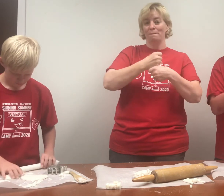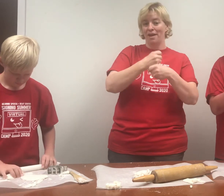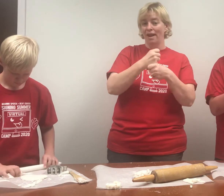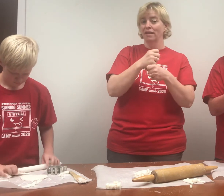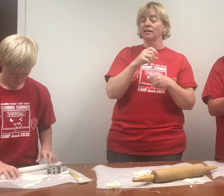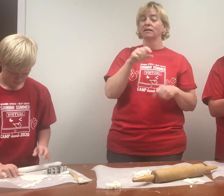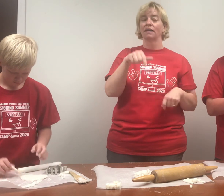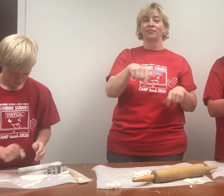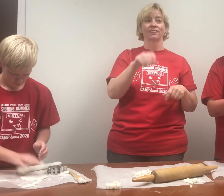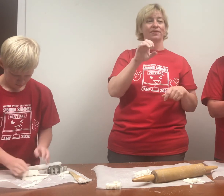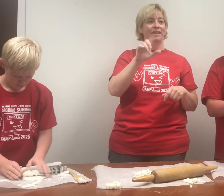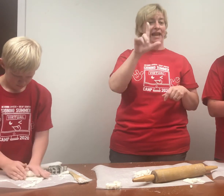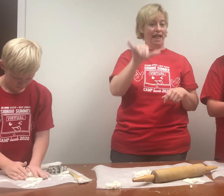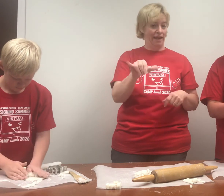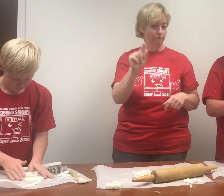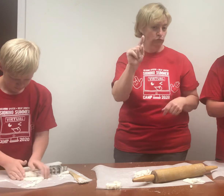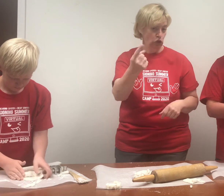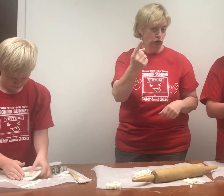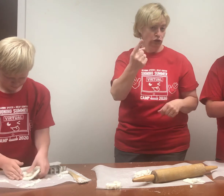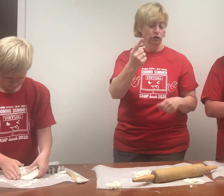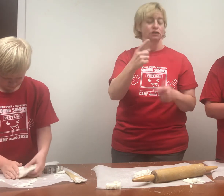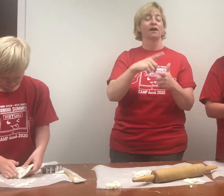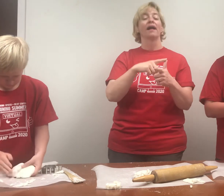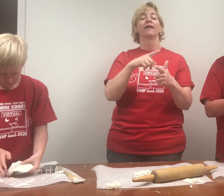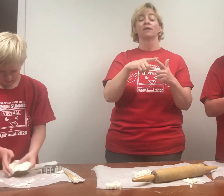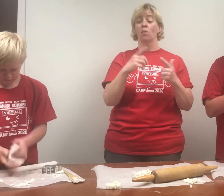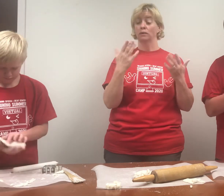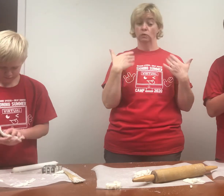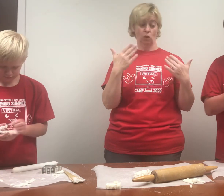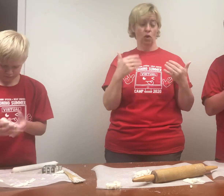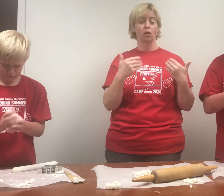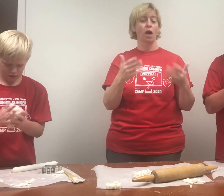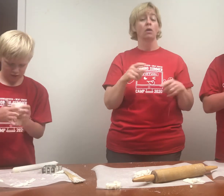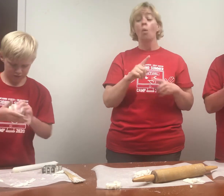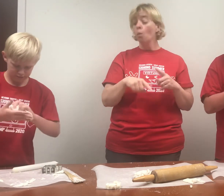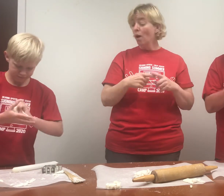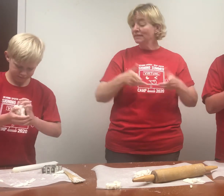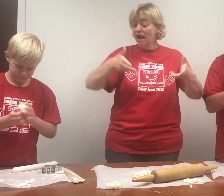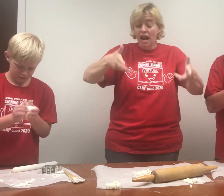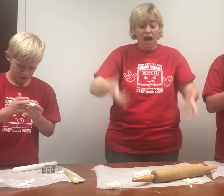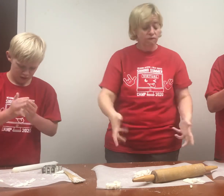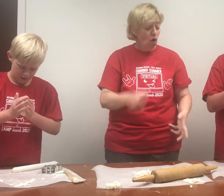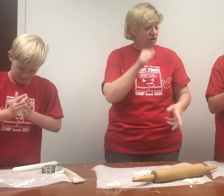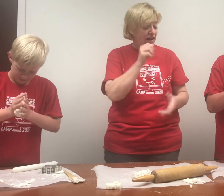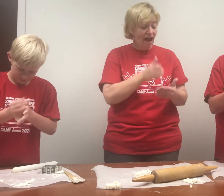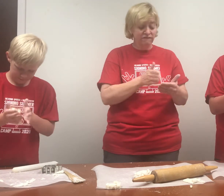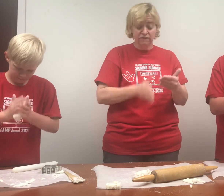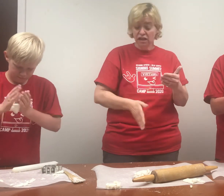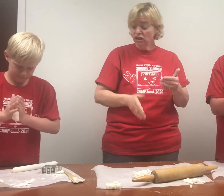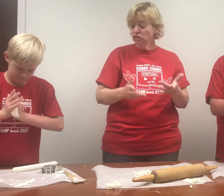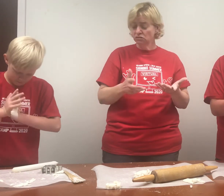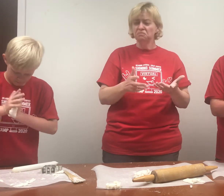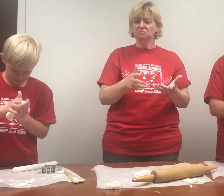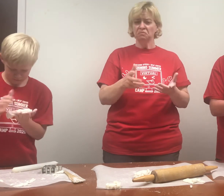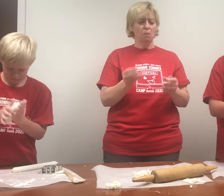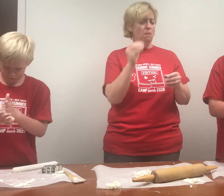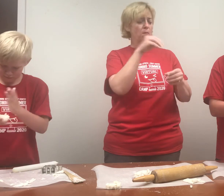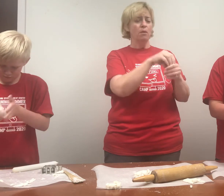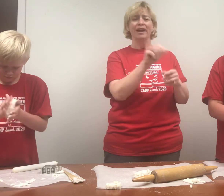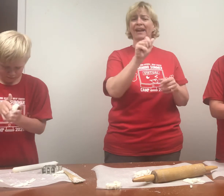your parents to go ahead and make the clay first. And then when the clay is cool, you will go ahead and make your